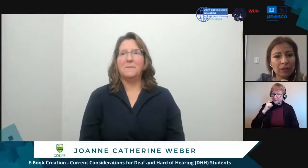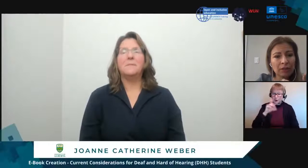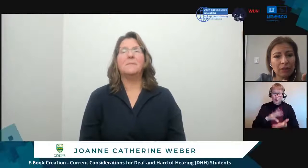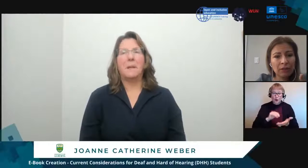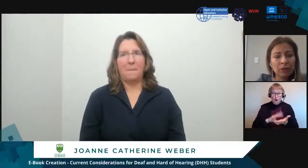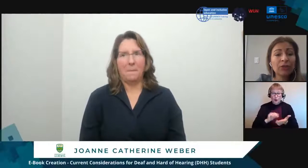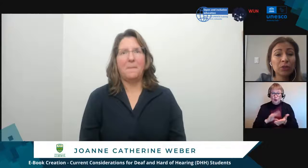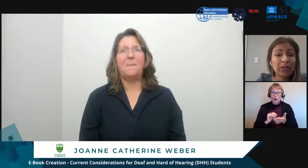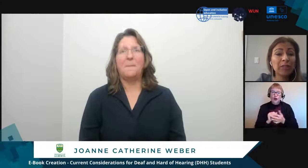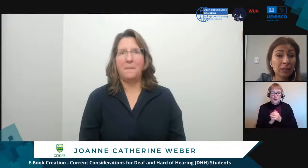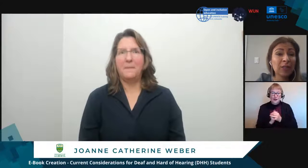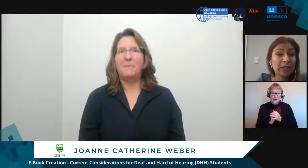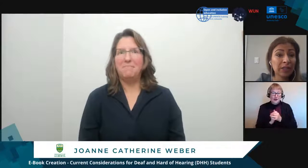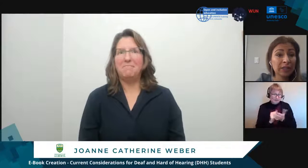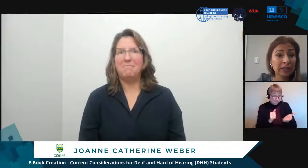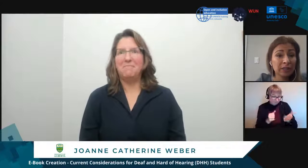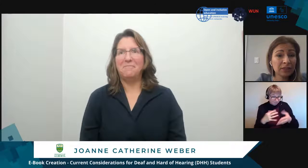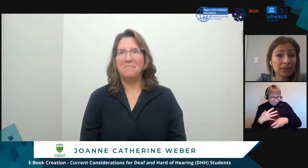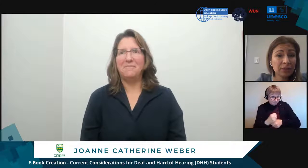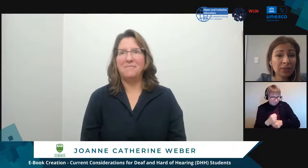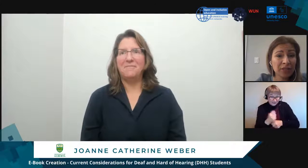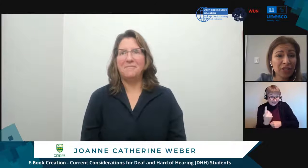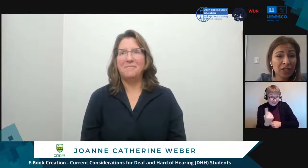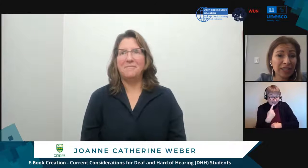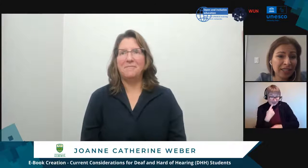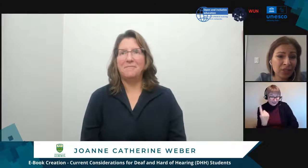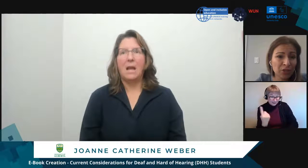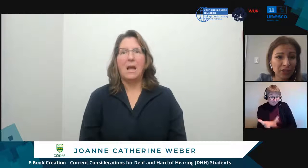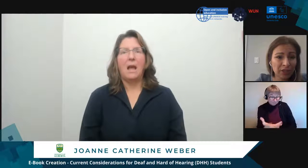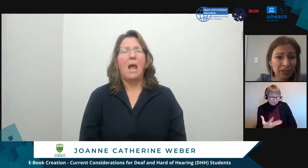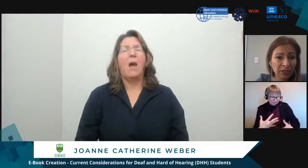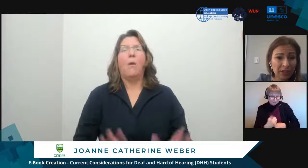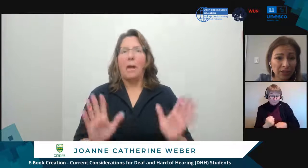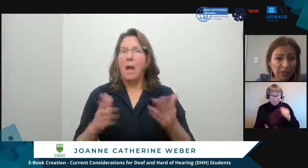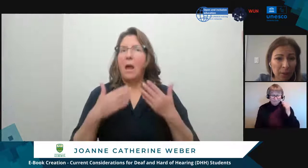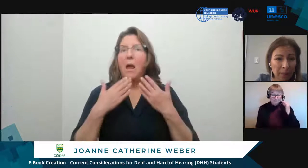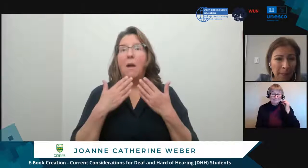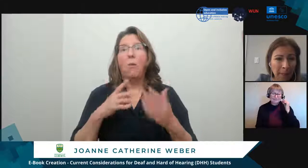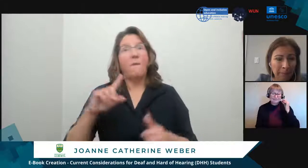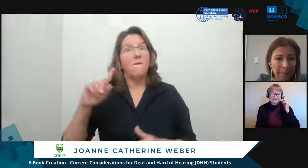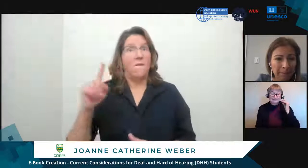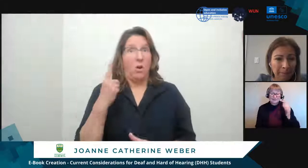if you want to say something else to finish this lecture.